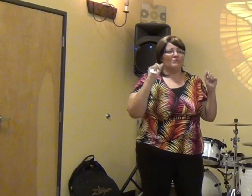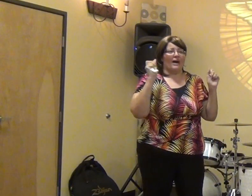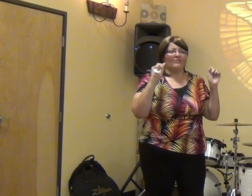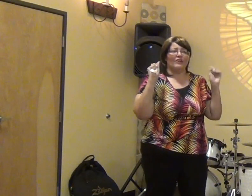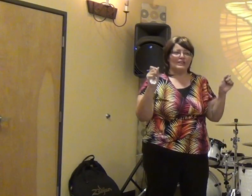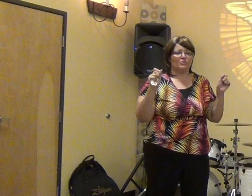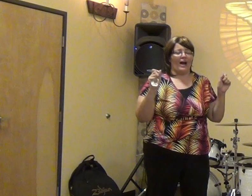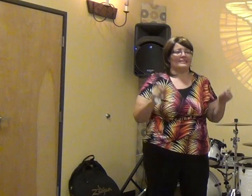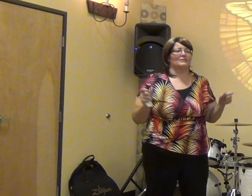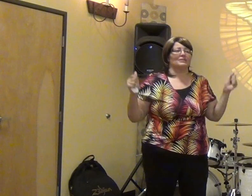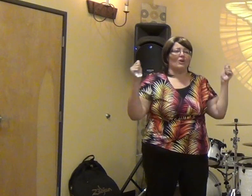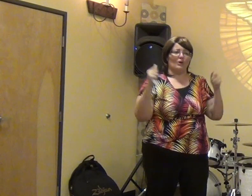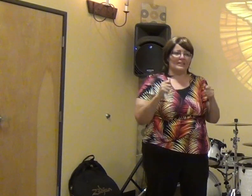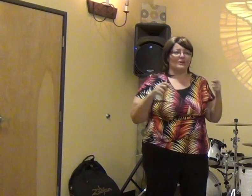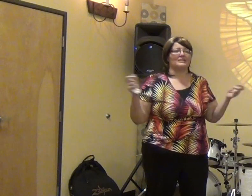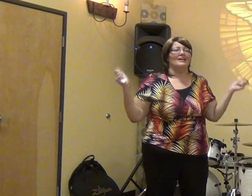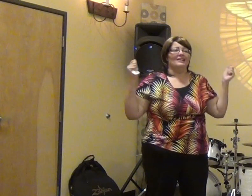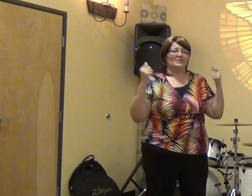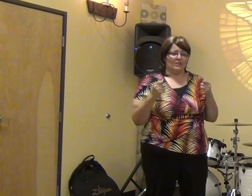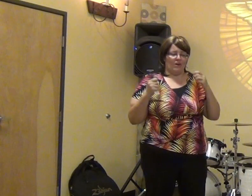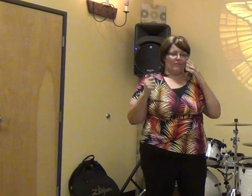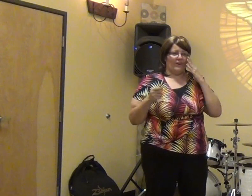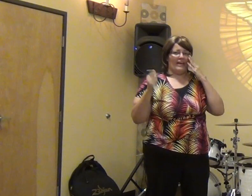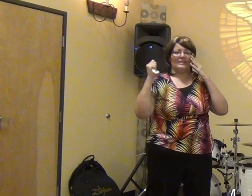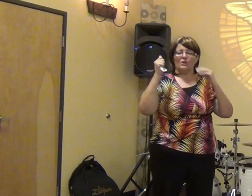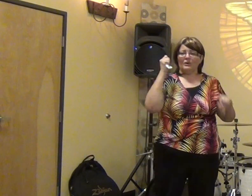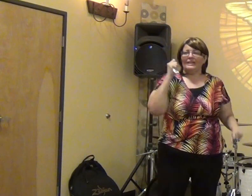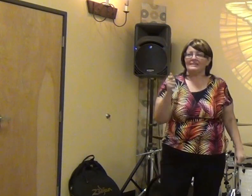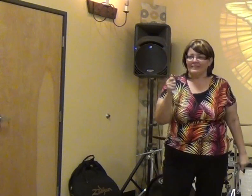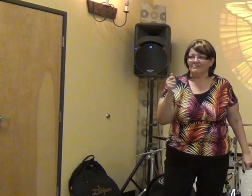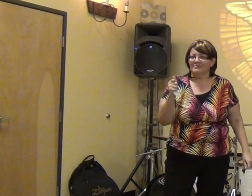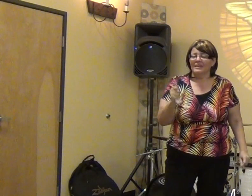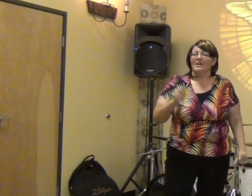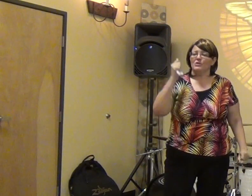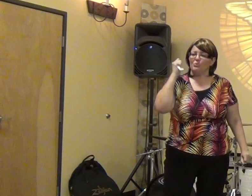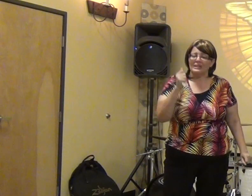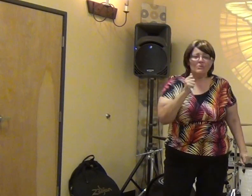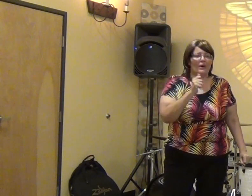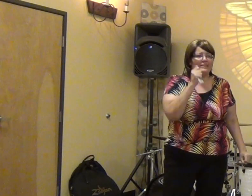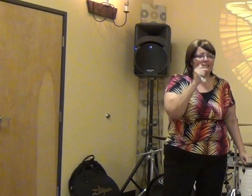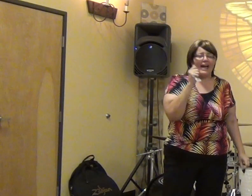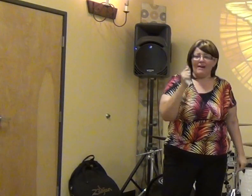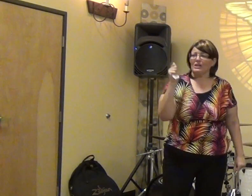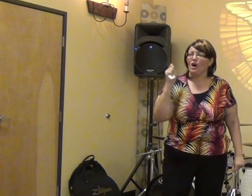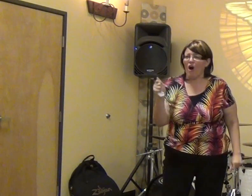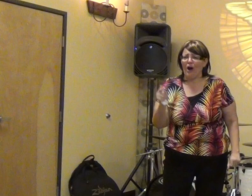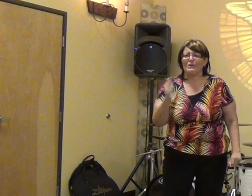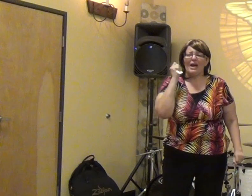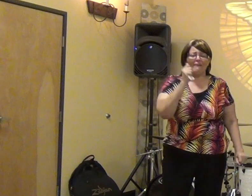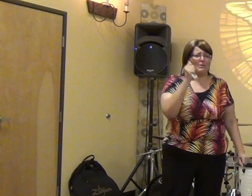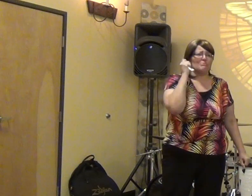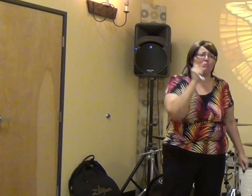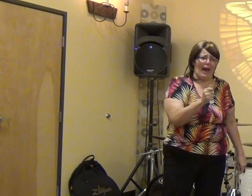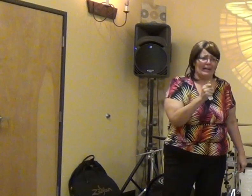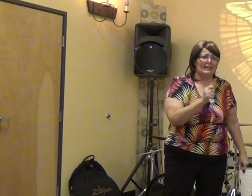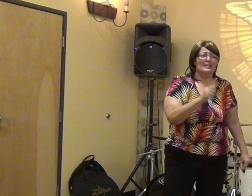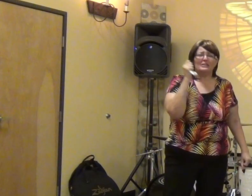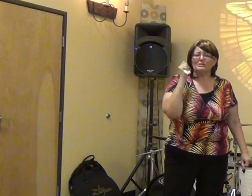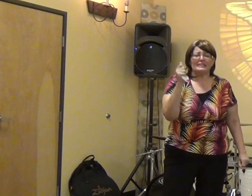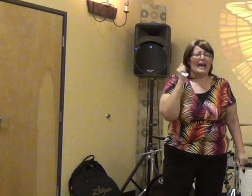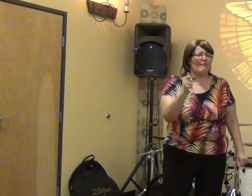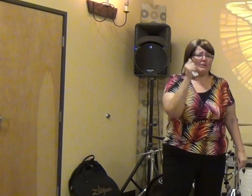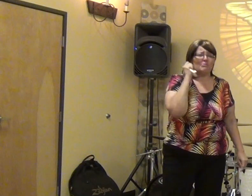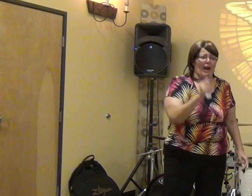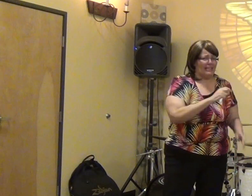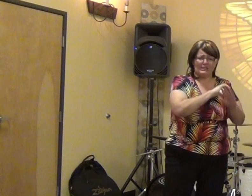I felt my flesh rising, but the Holy Ghost took over, and I told her, listen, if you really want us to have a car, you have to pray.